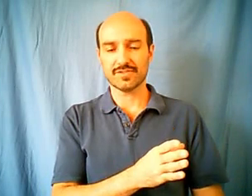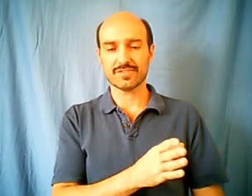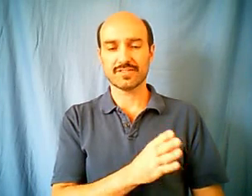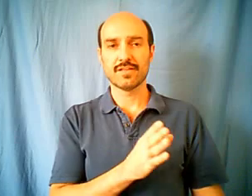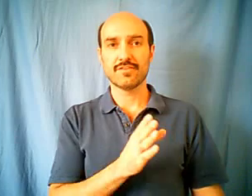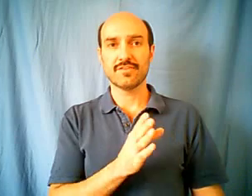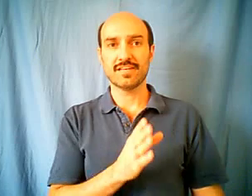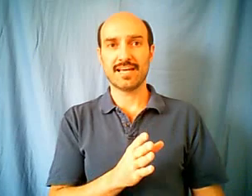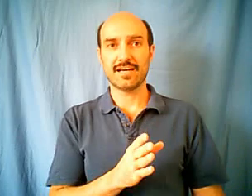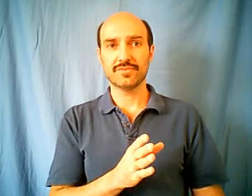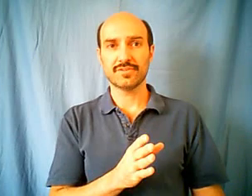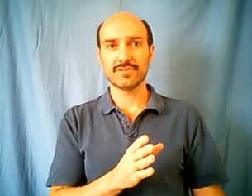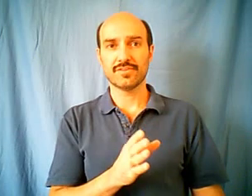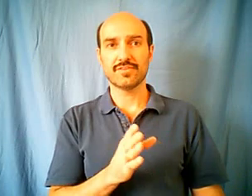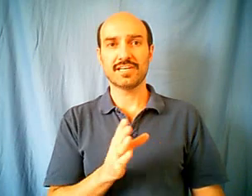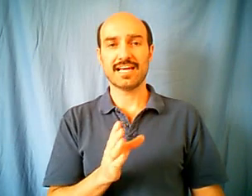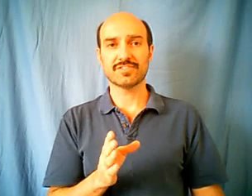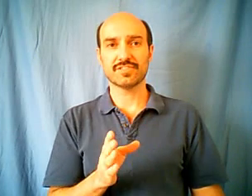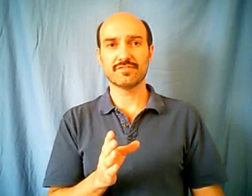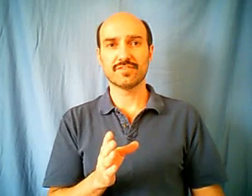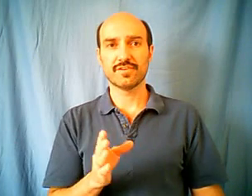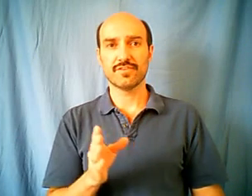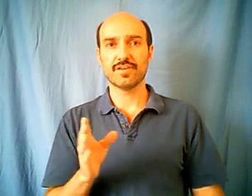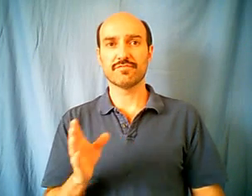first, then noun, then adjective, then verb.